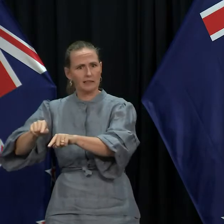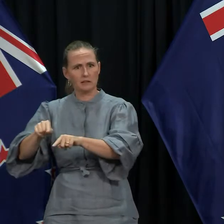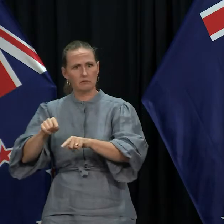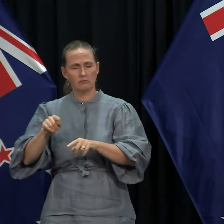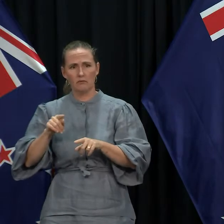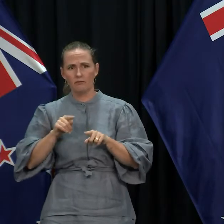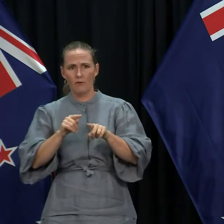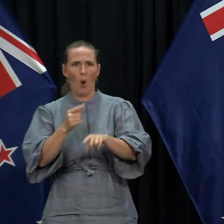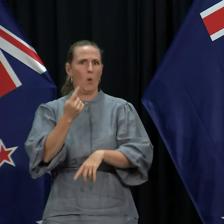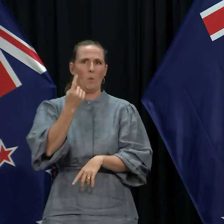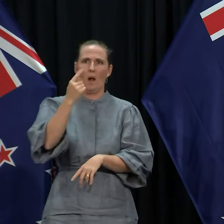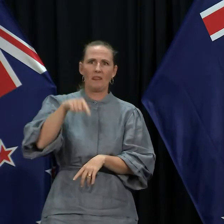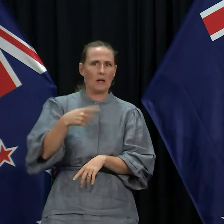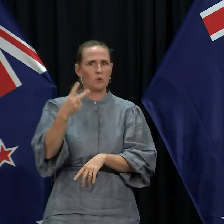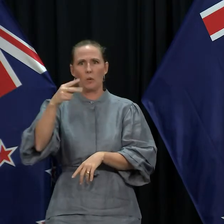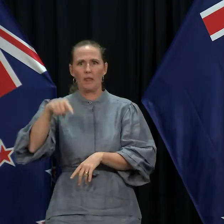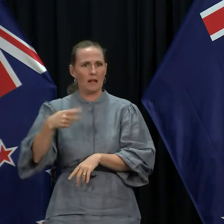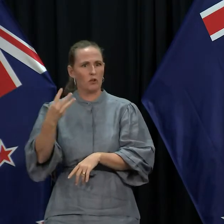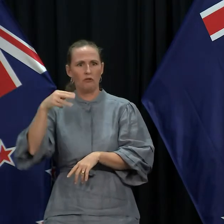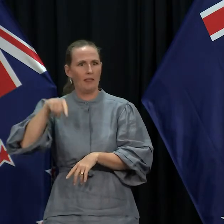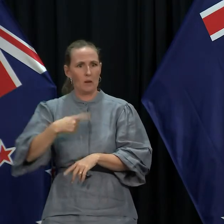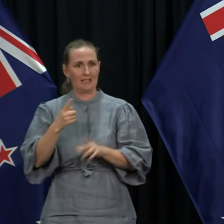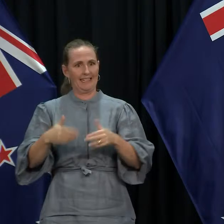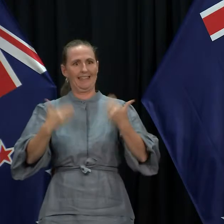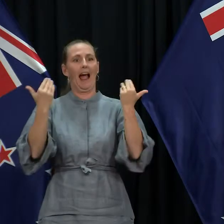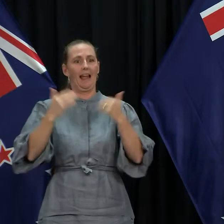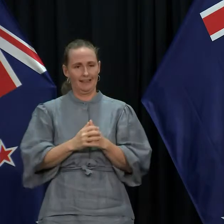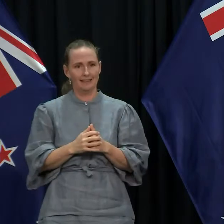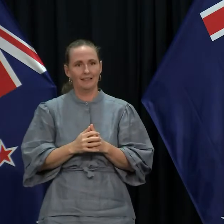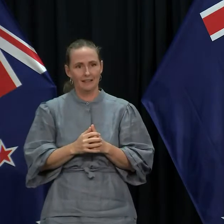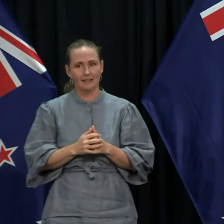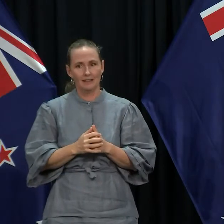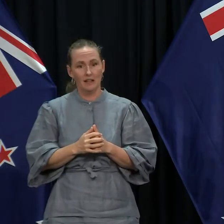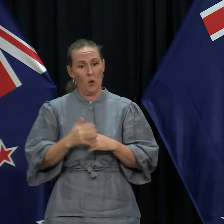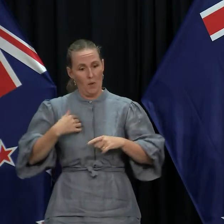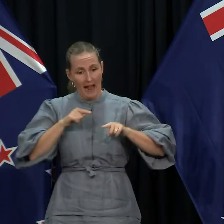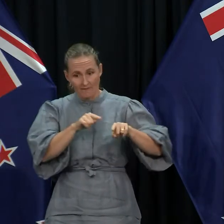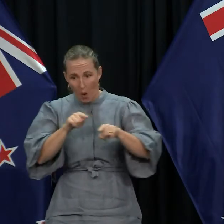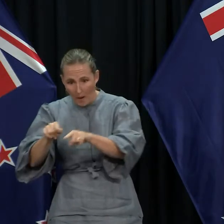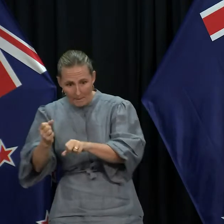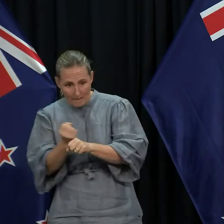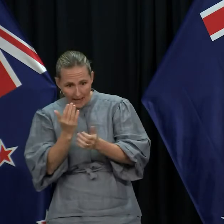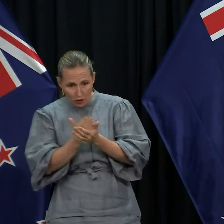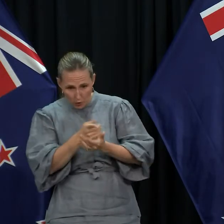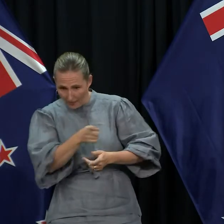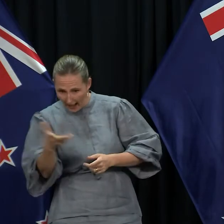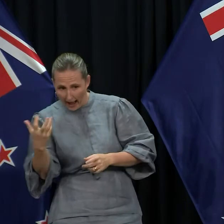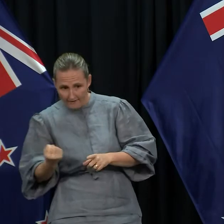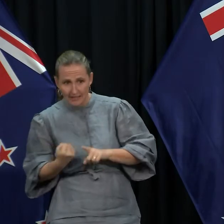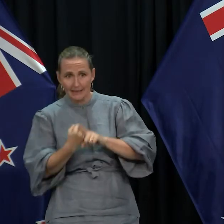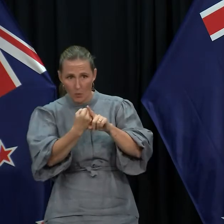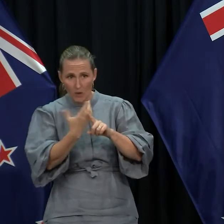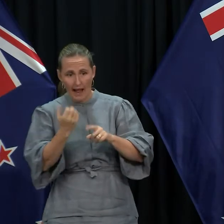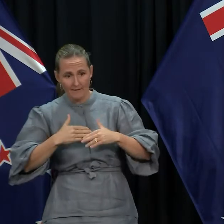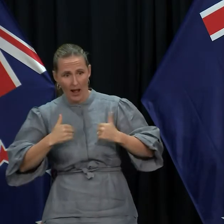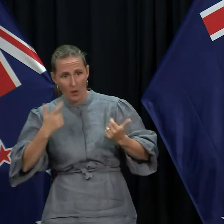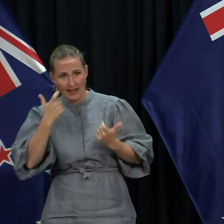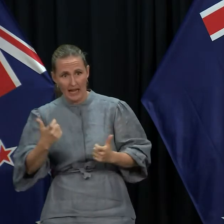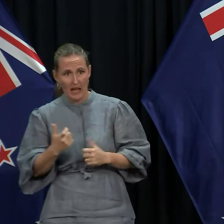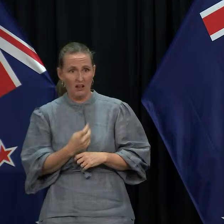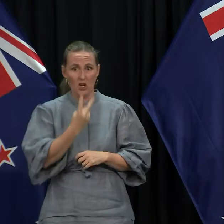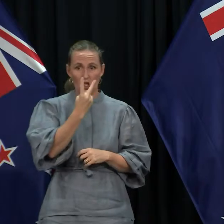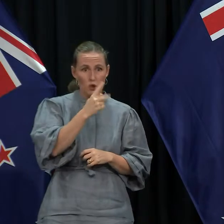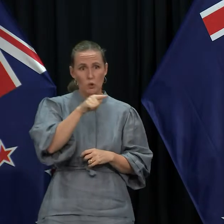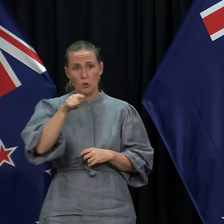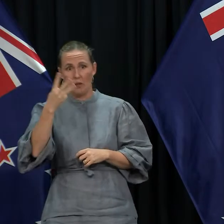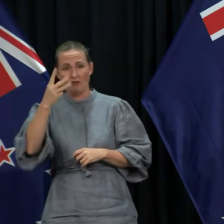of that capacity has been brought to bear to follow up cases to make sure they're getting the healthcare and other support they need. And that's in the order of 2,000 to 3,000